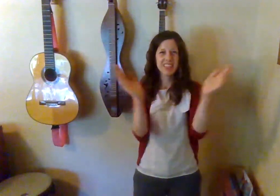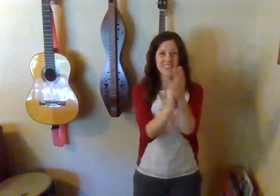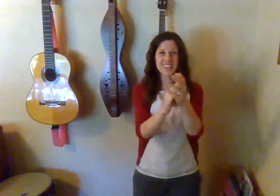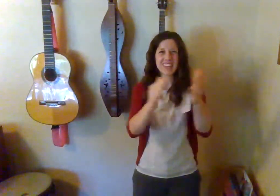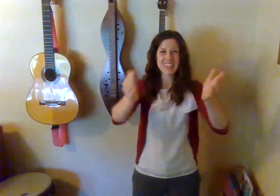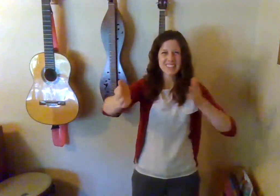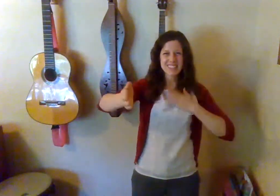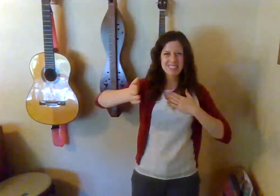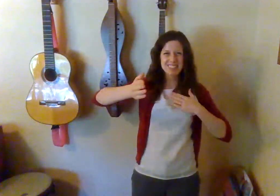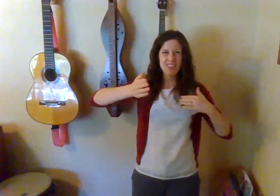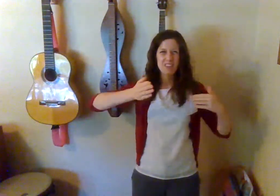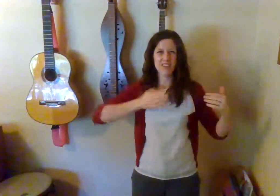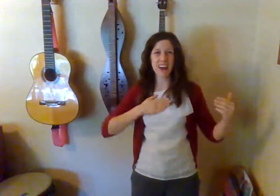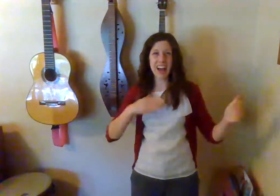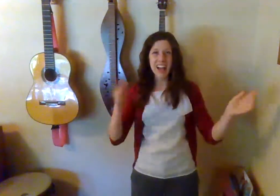Three. Five.